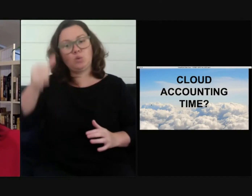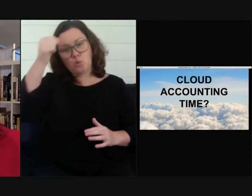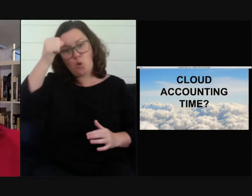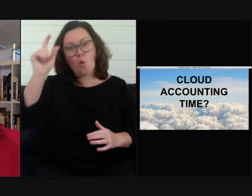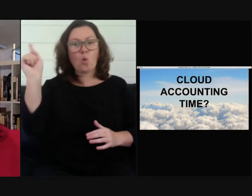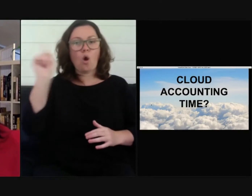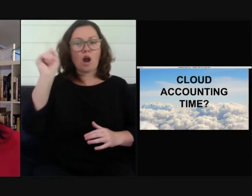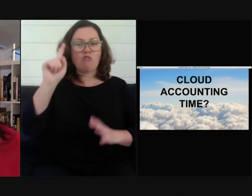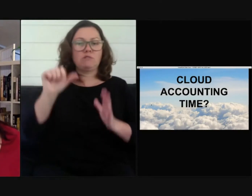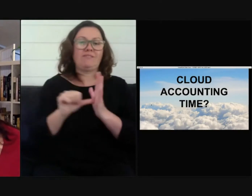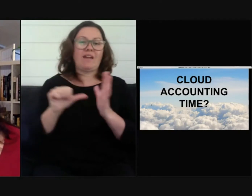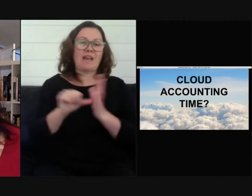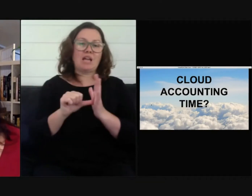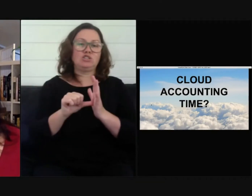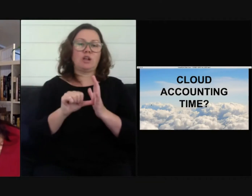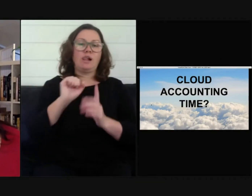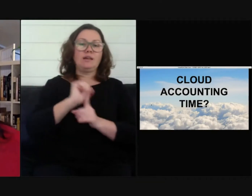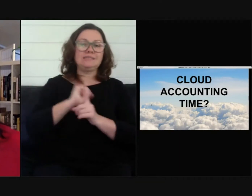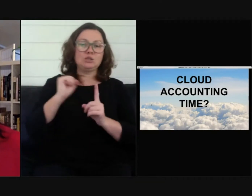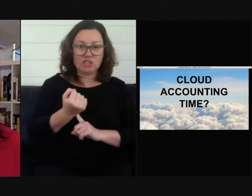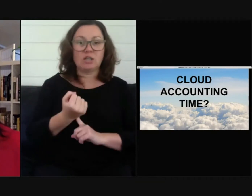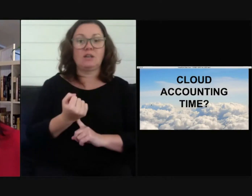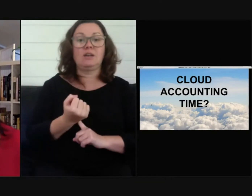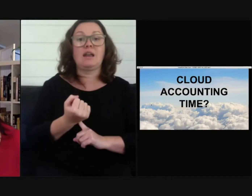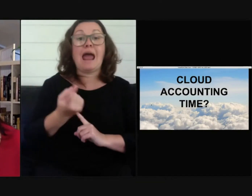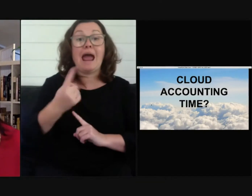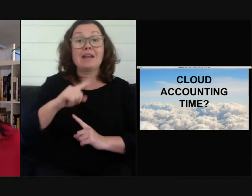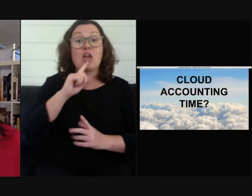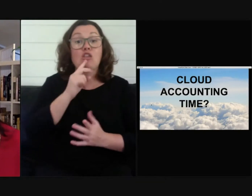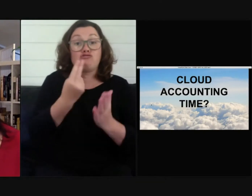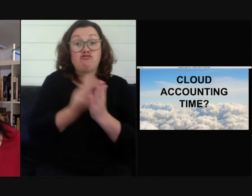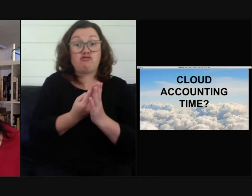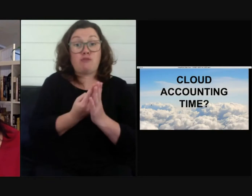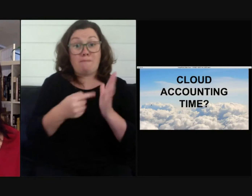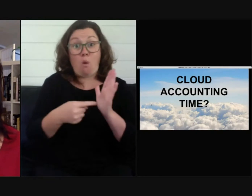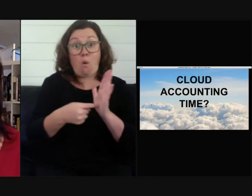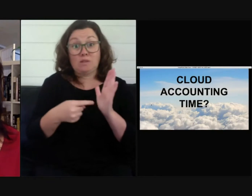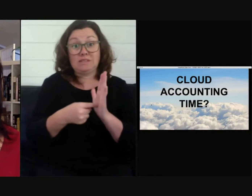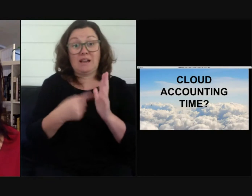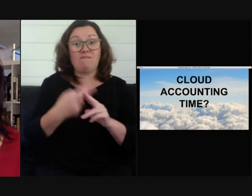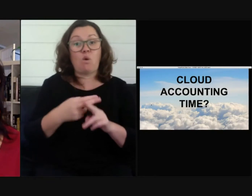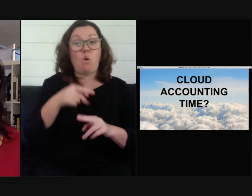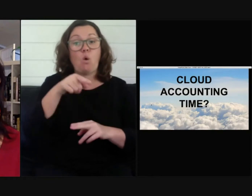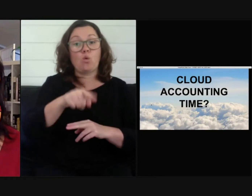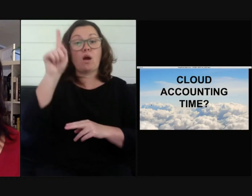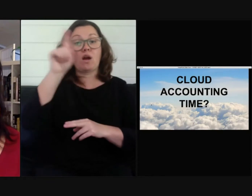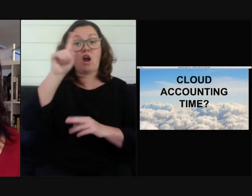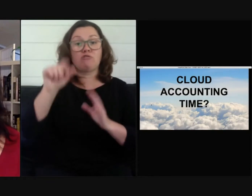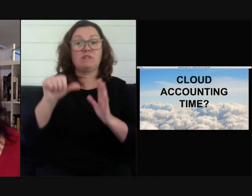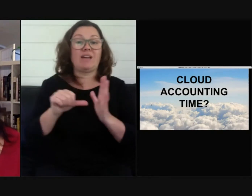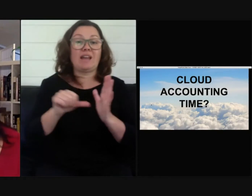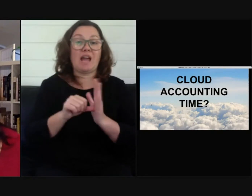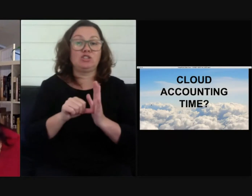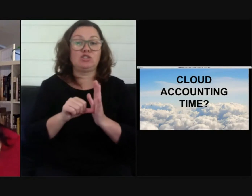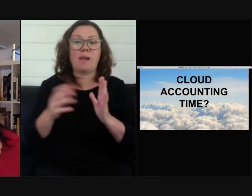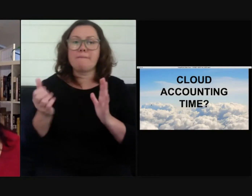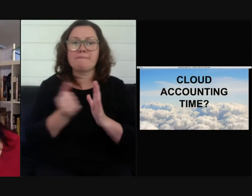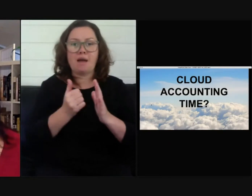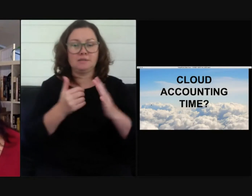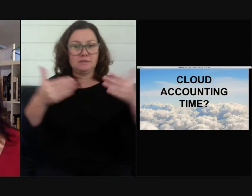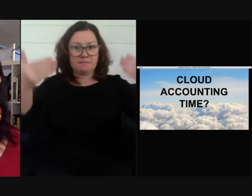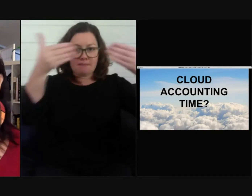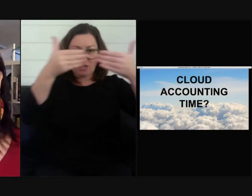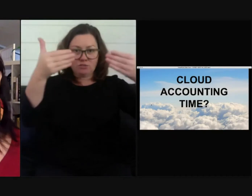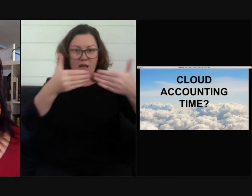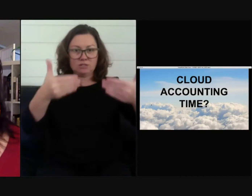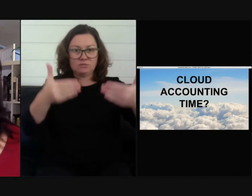the reporting that you are doing needs to match your bank account, whether that's your personal bank